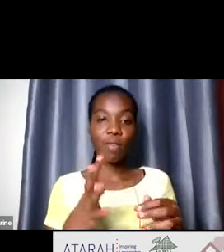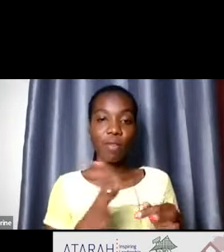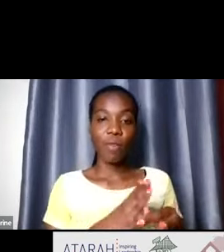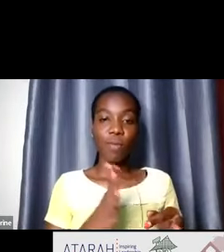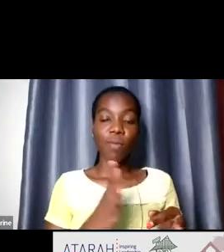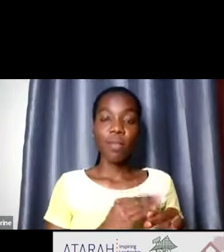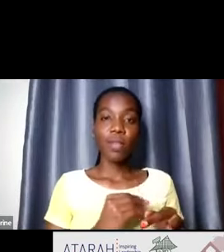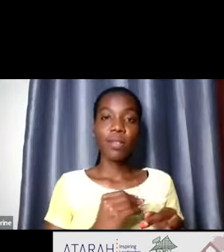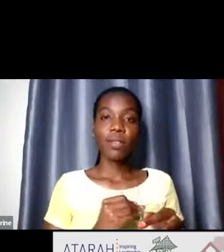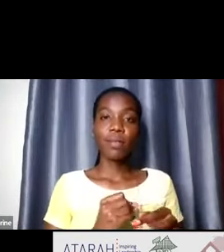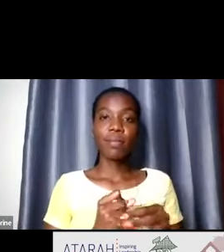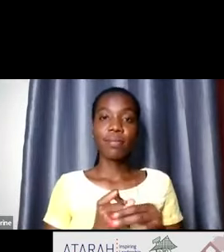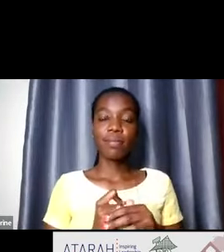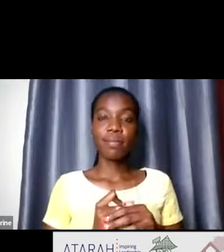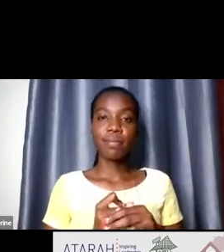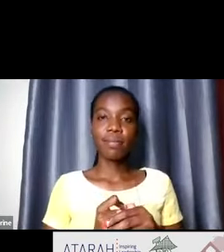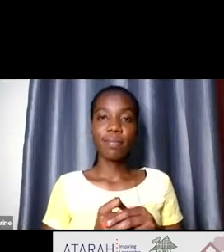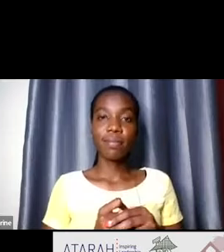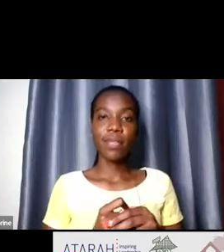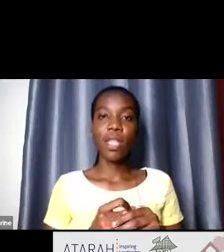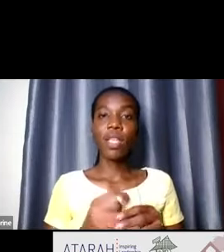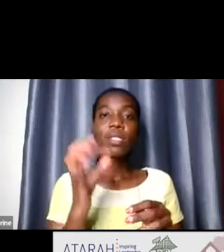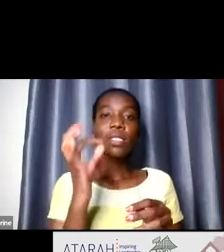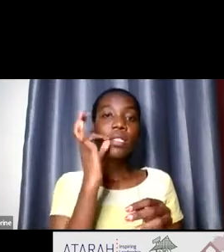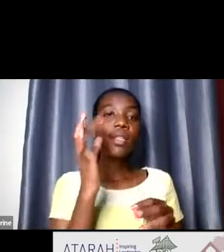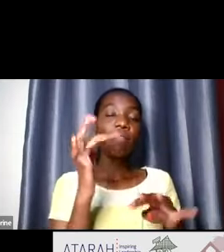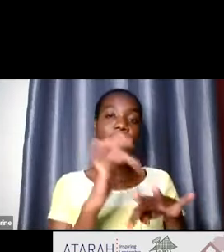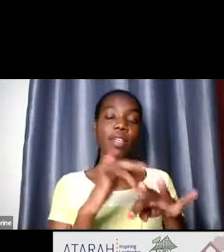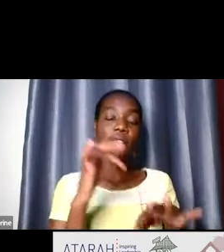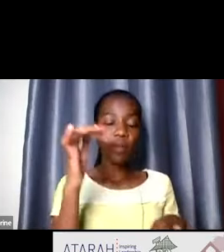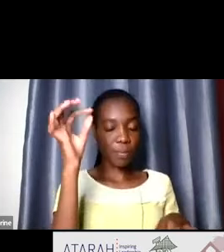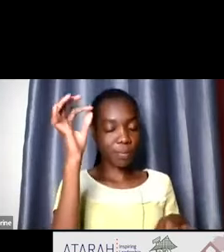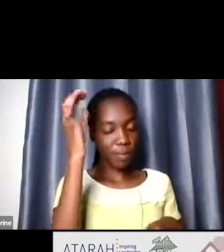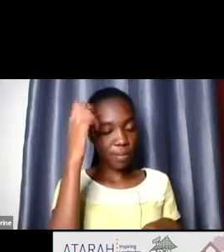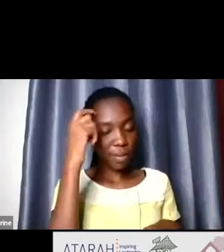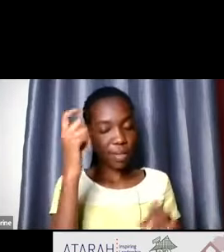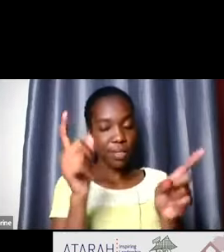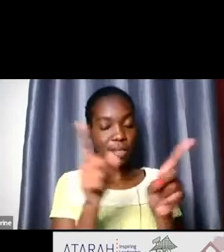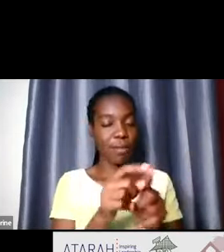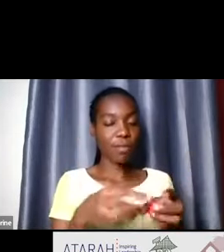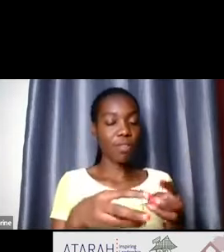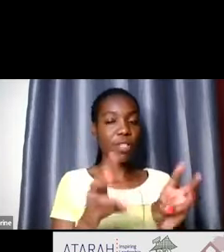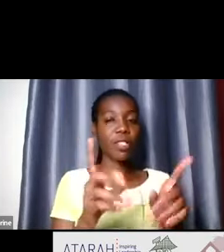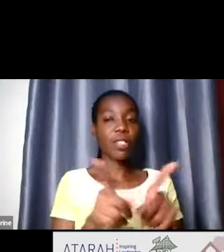Caroline Njagiru. Does weed affect the brain in the same way as alcohol?